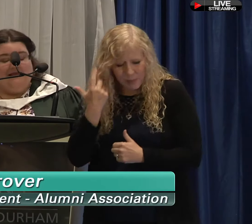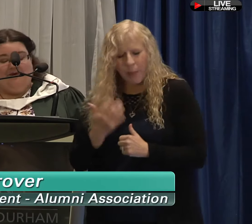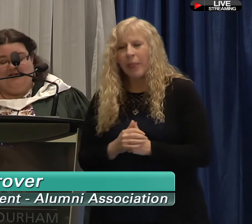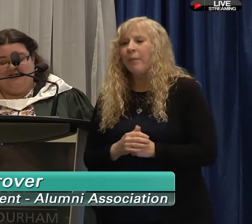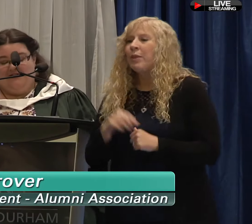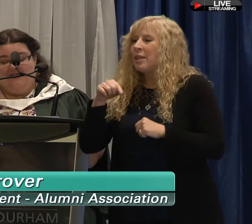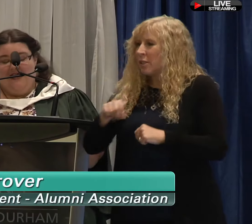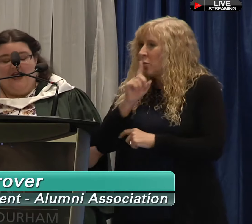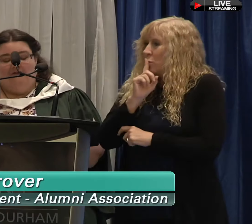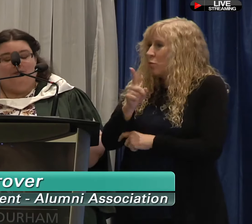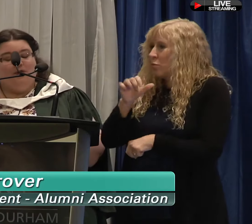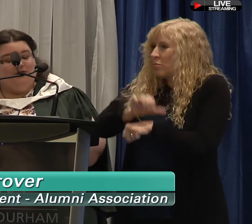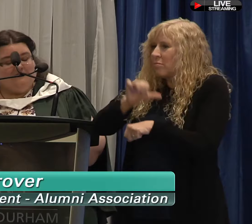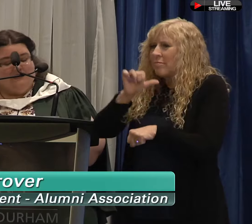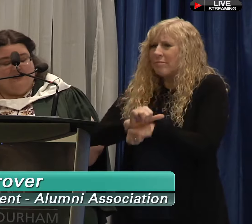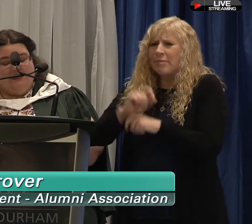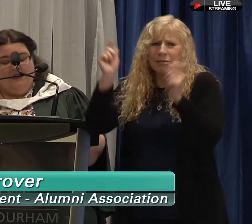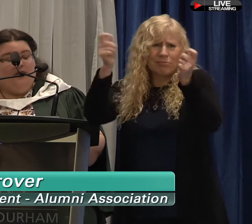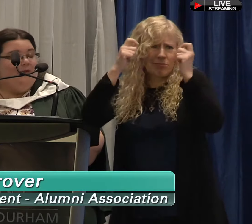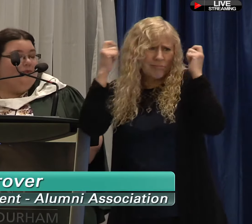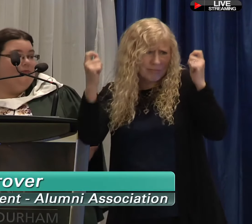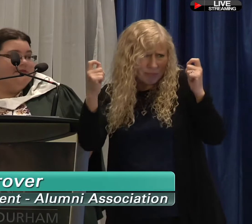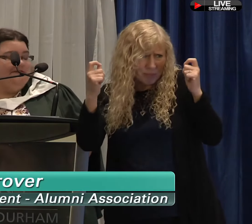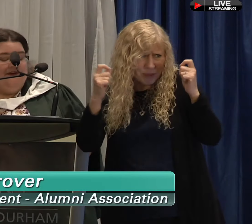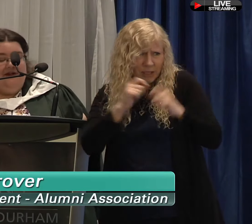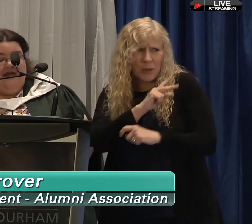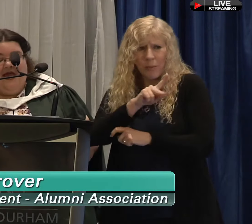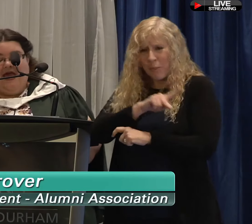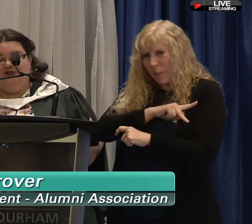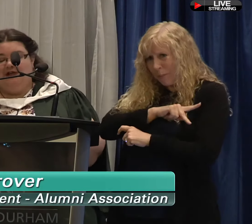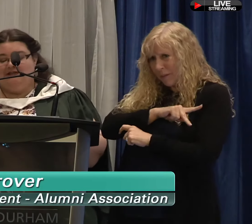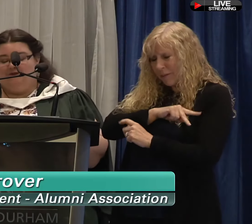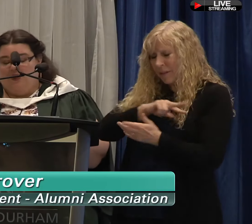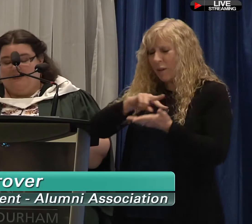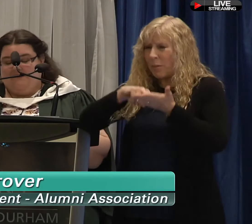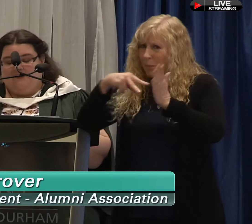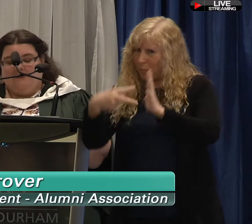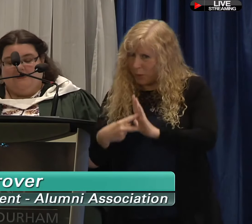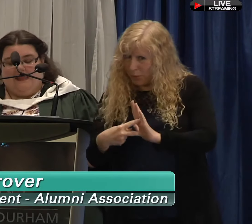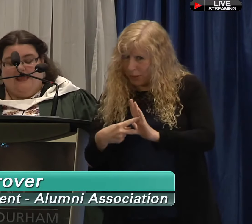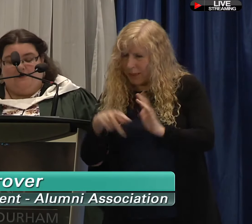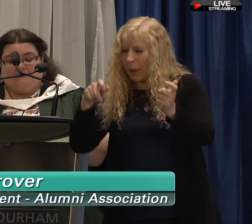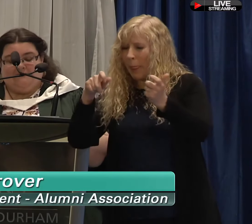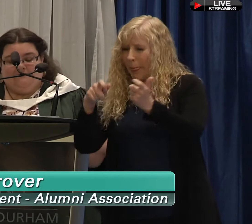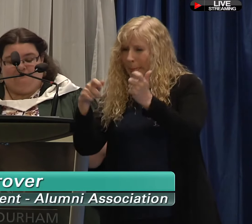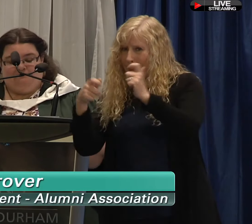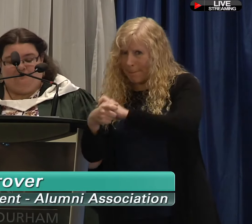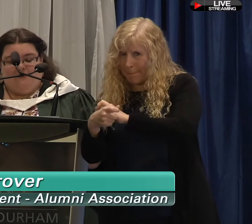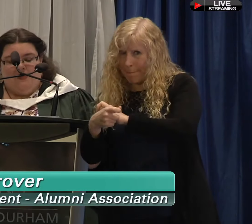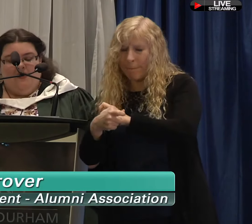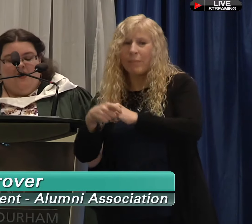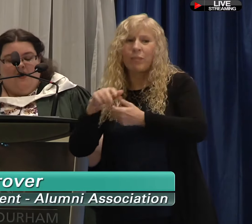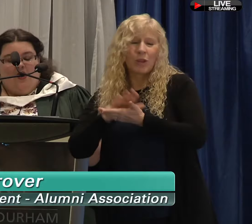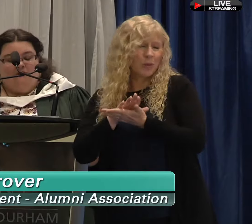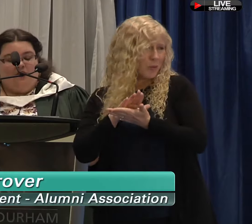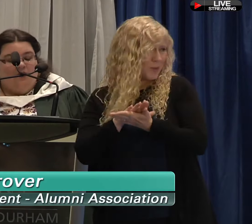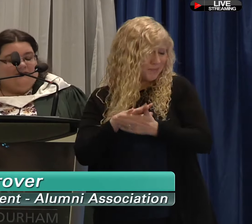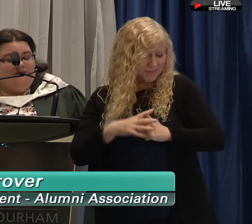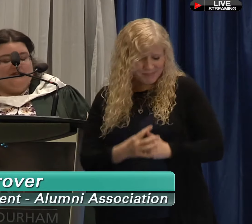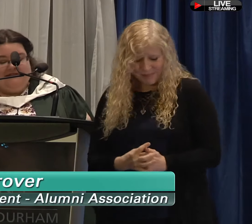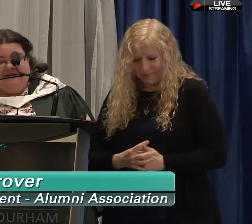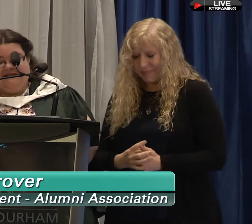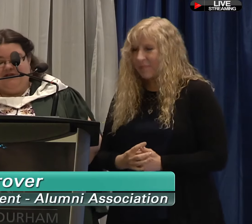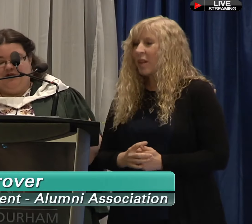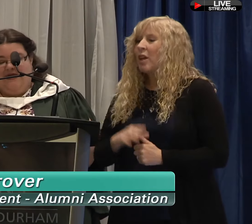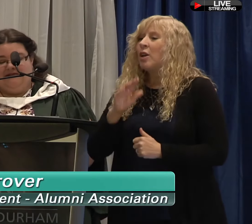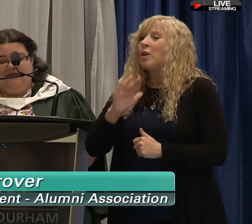the celebration of a personal, purposeful, and transformative little campus. Over the course